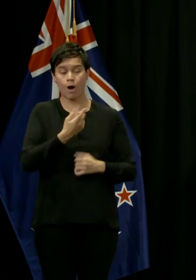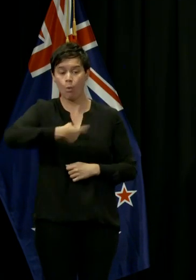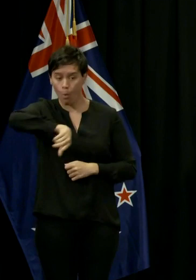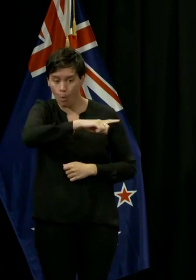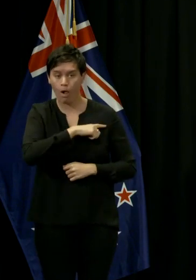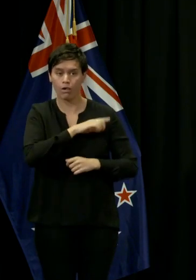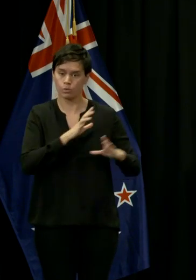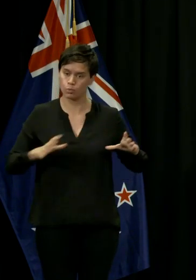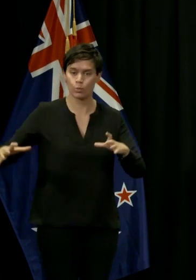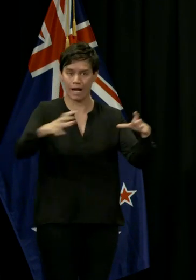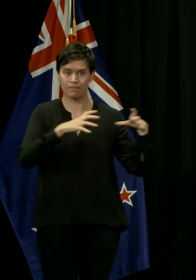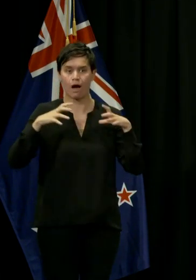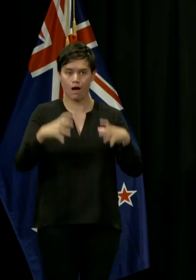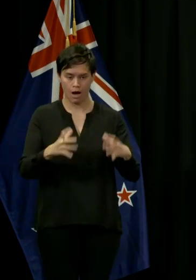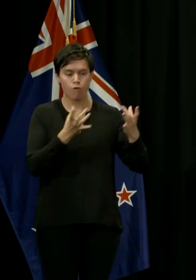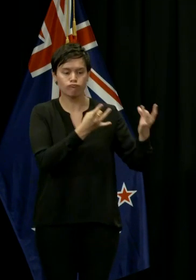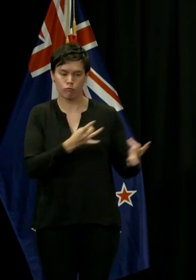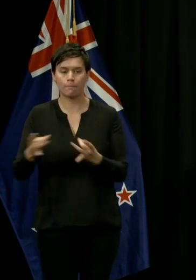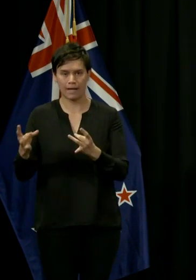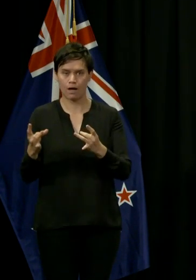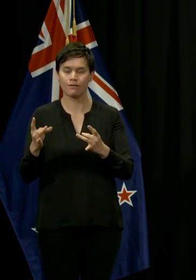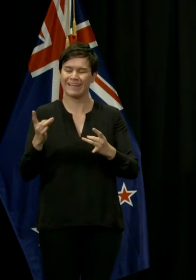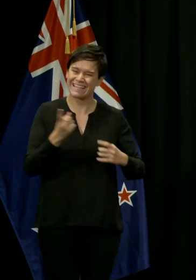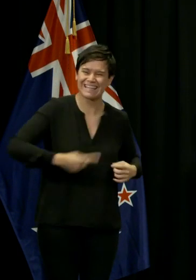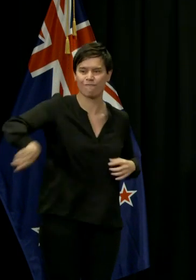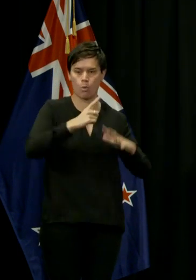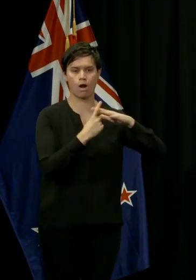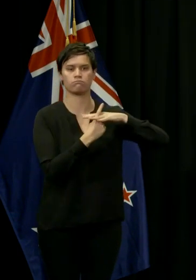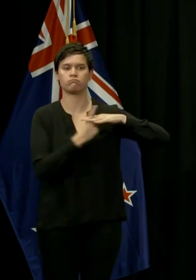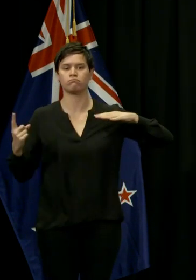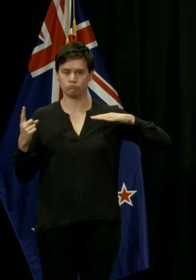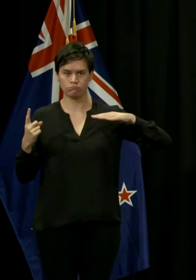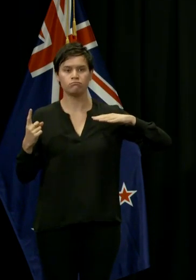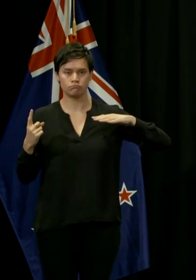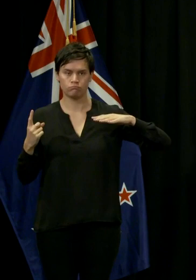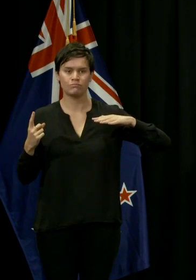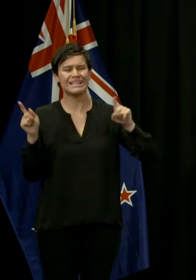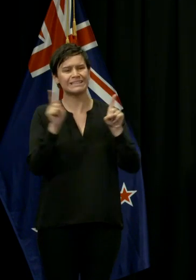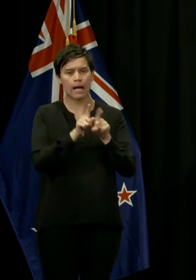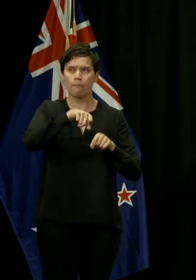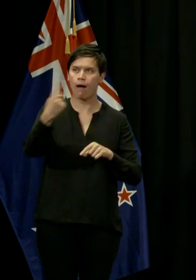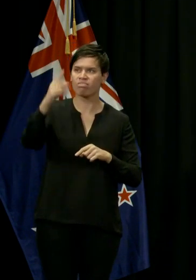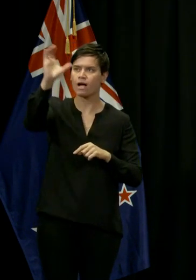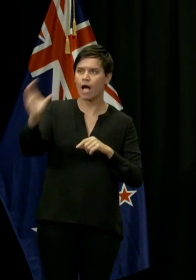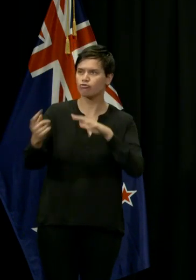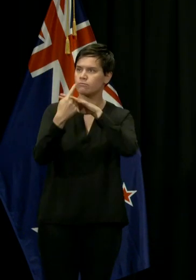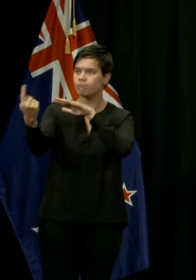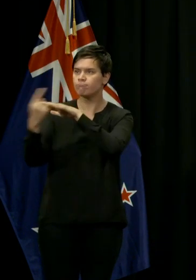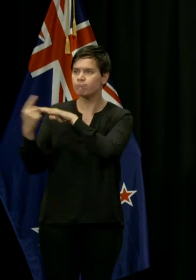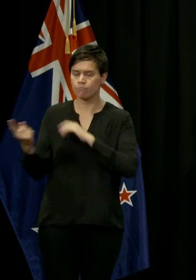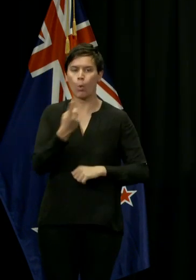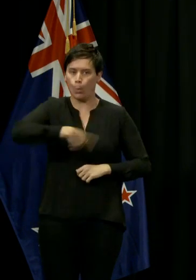as a nation to go into self-isolation in the same way that we have seen many other countries